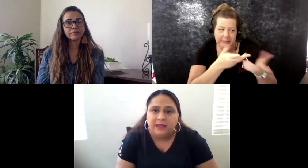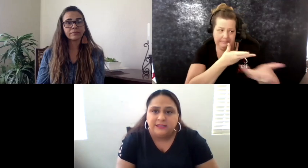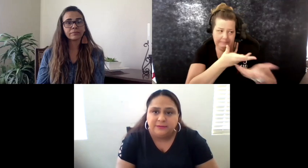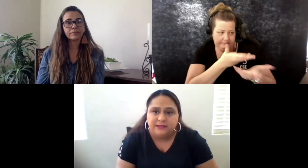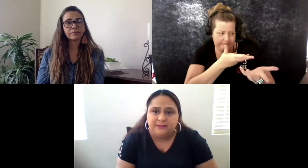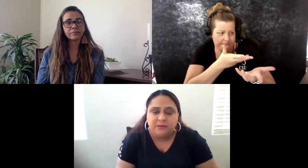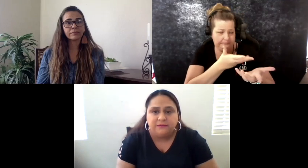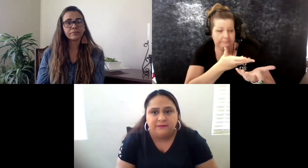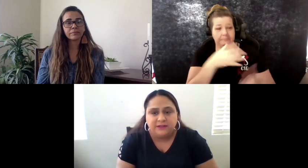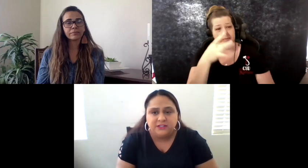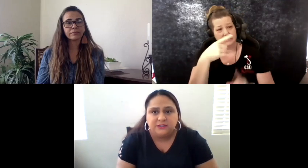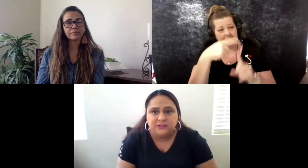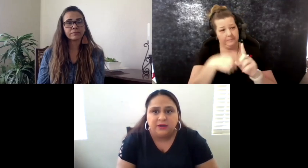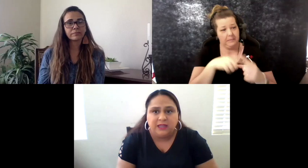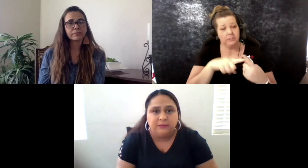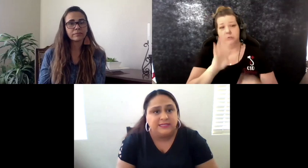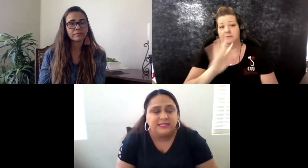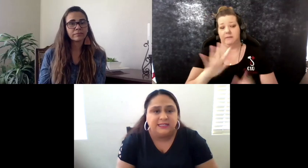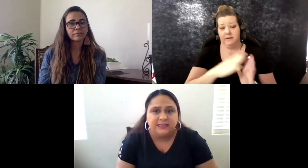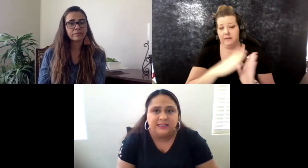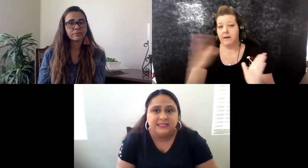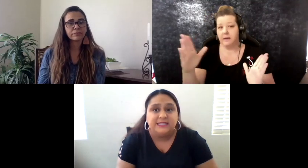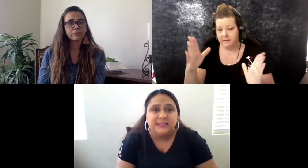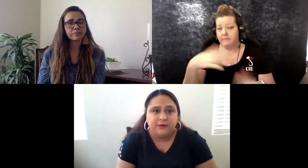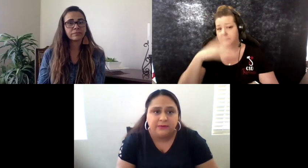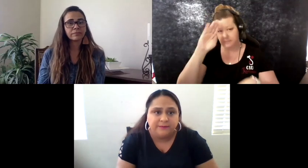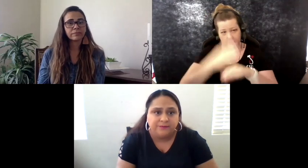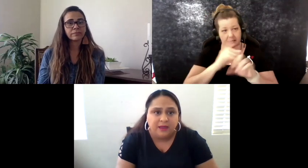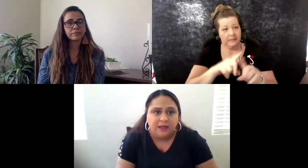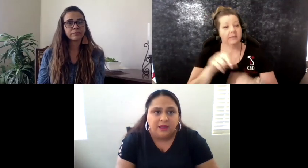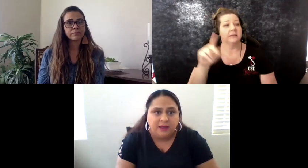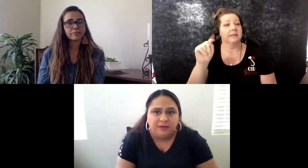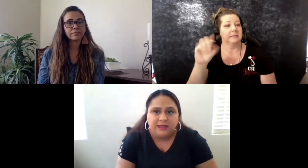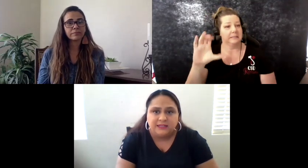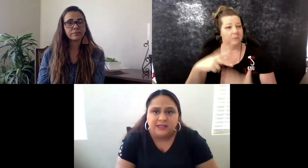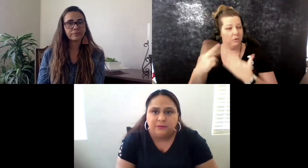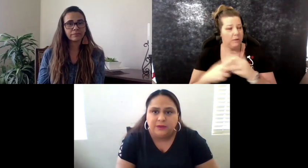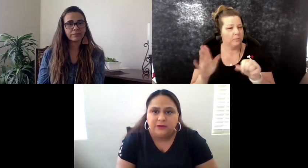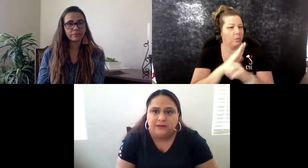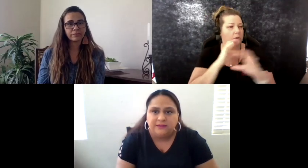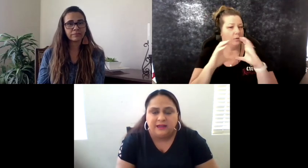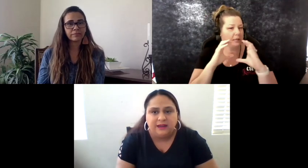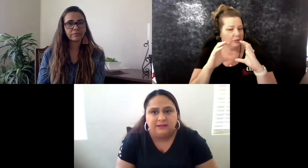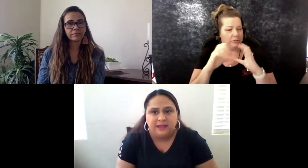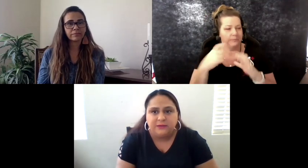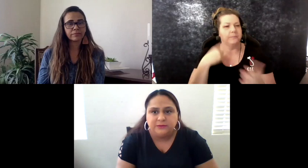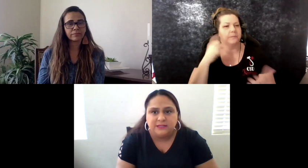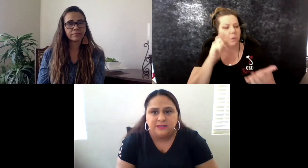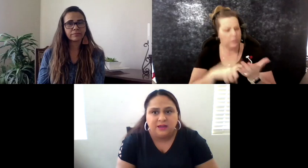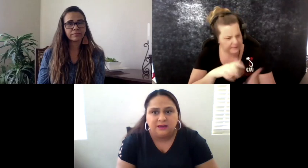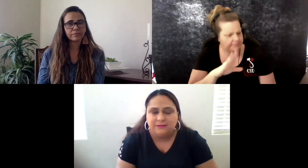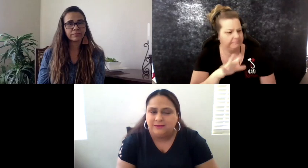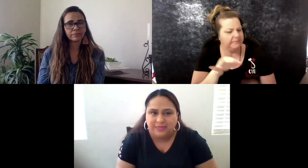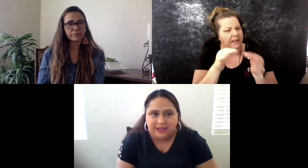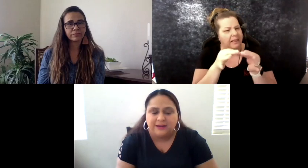from 18 months to about 5 years old, Marky was attending a TC program. At that time, we noticed that his language was